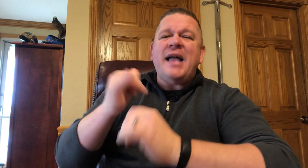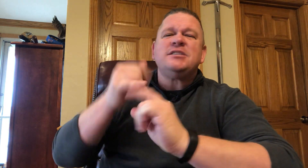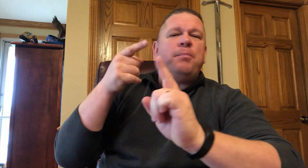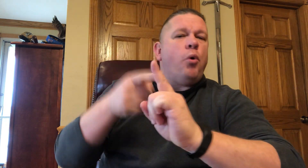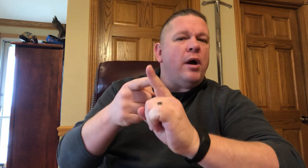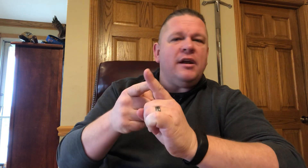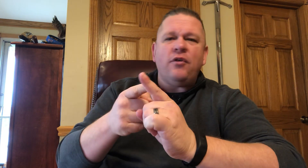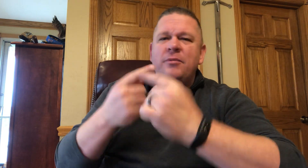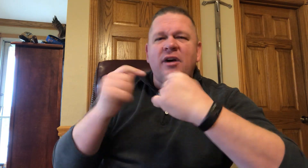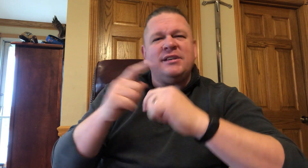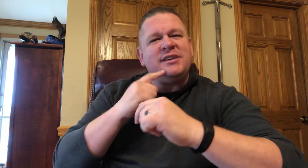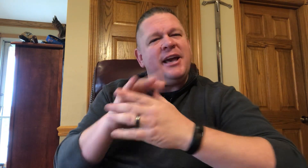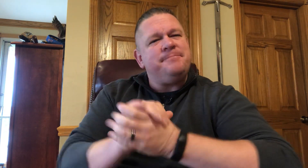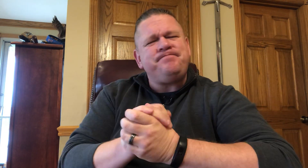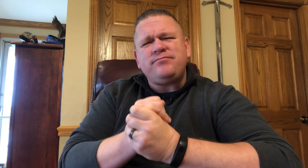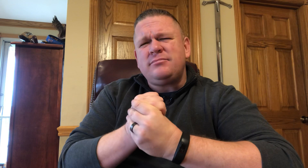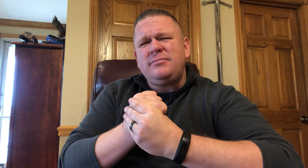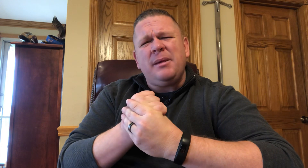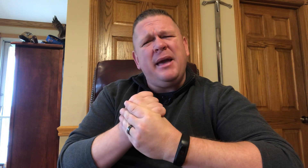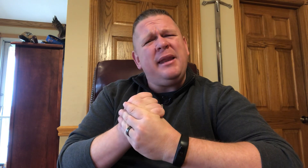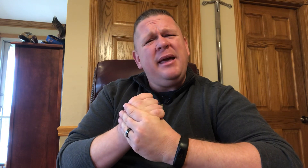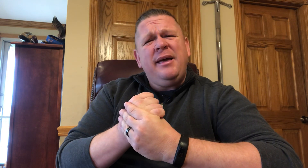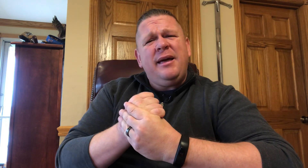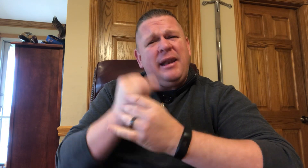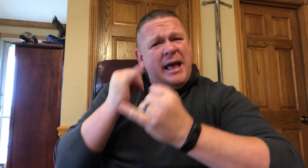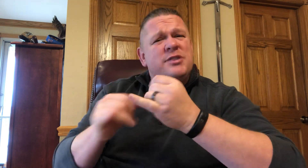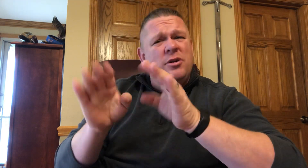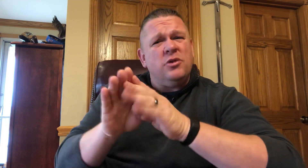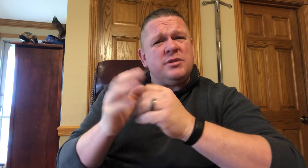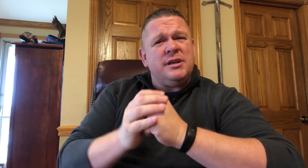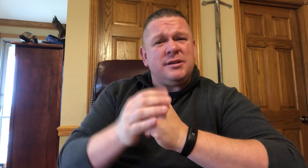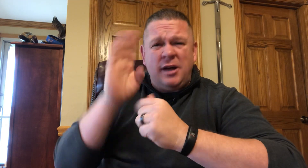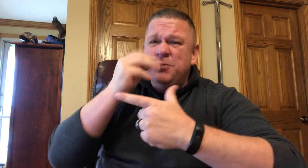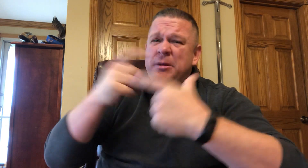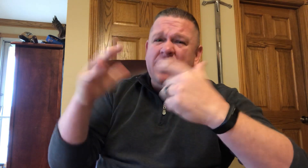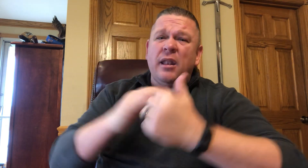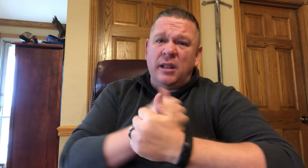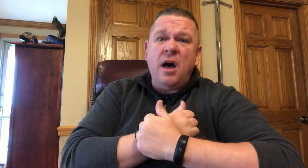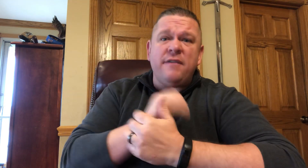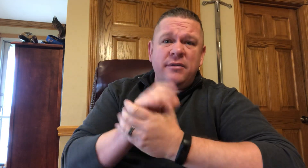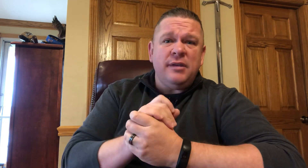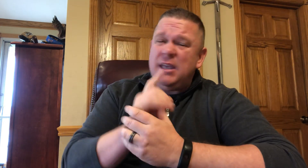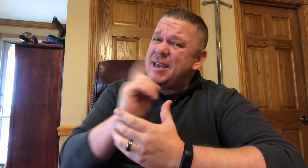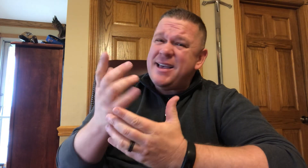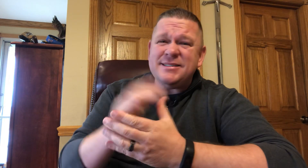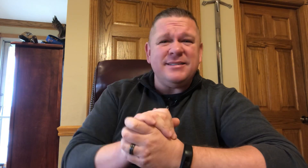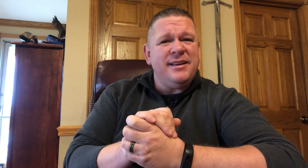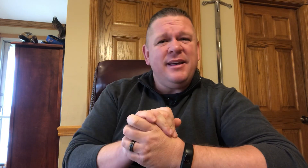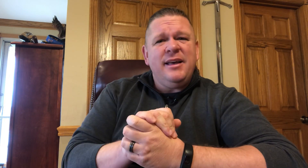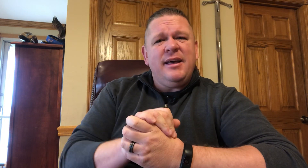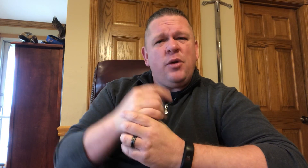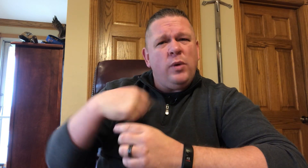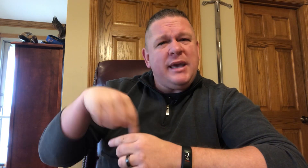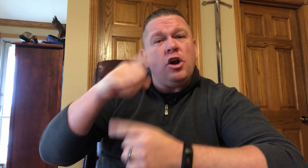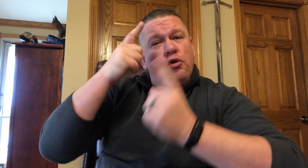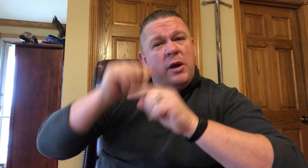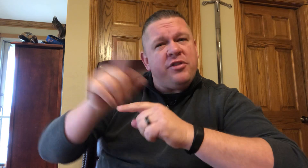the point of what I'm trying to say. Man, and last I want to close with this. God's pretty big on love. He is. And we can agree with Him to